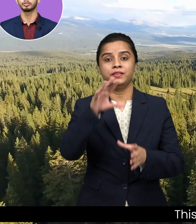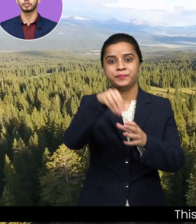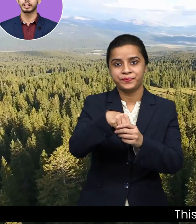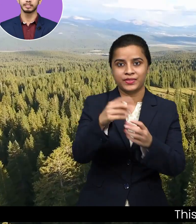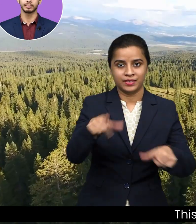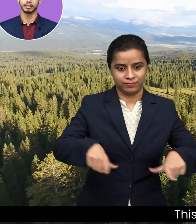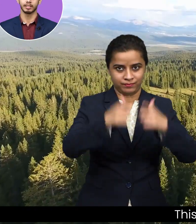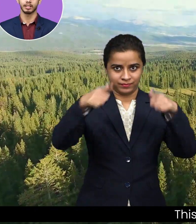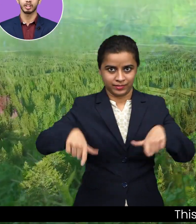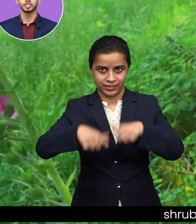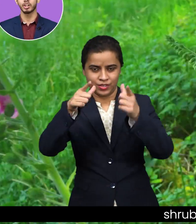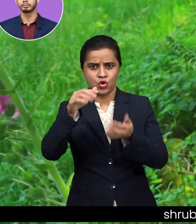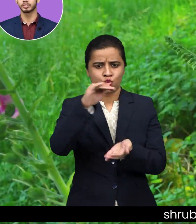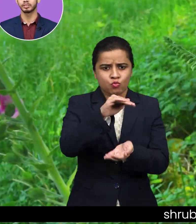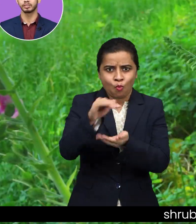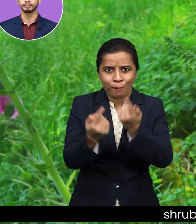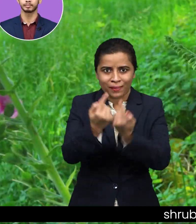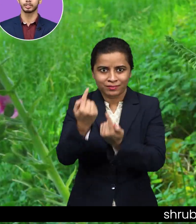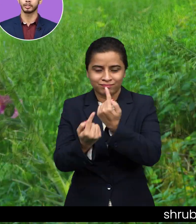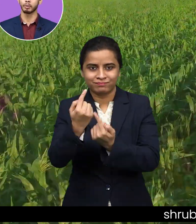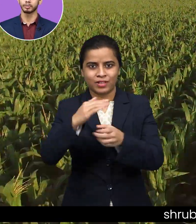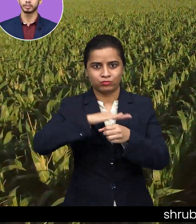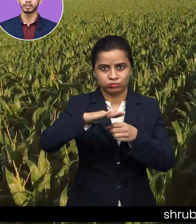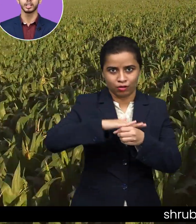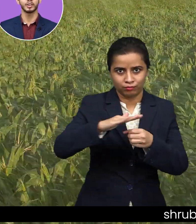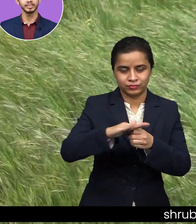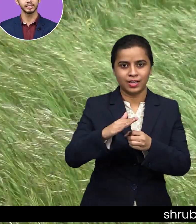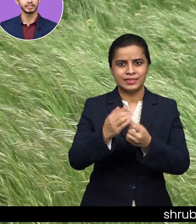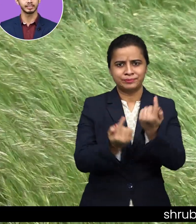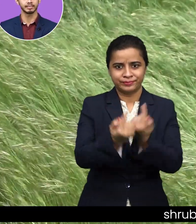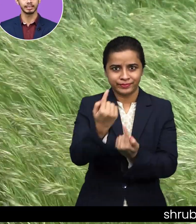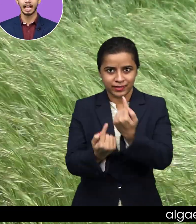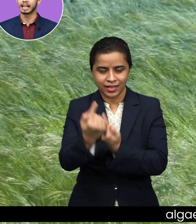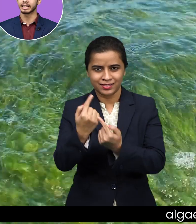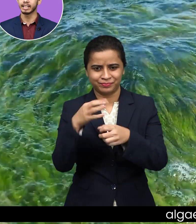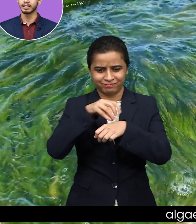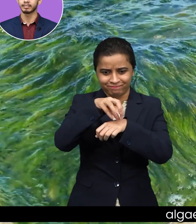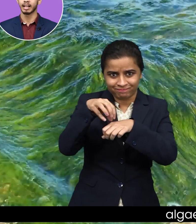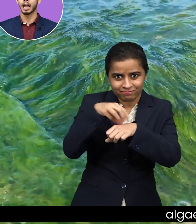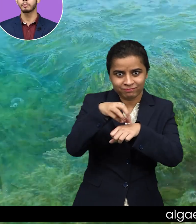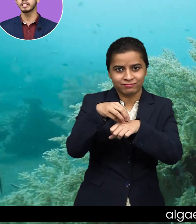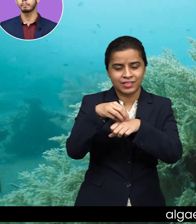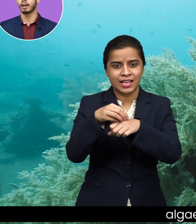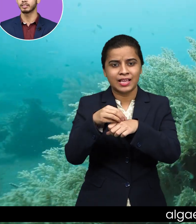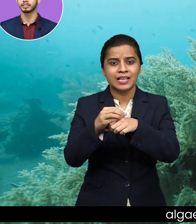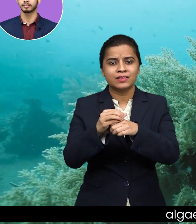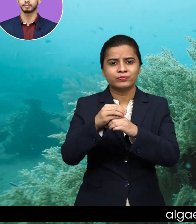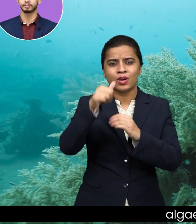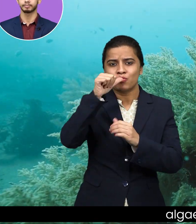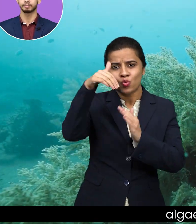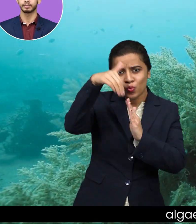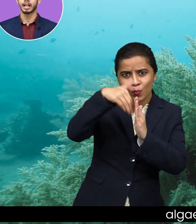This includes trees, shrubs, crops, grasses, algae, aquatic